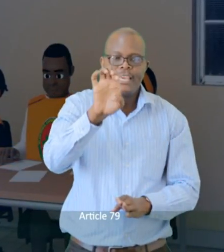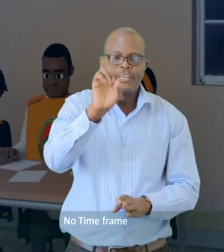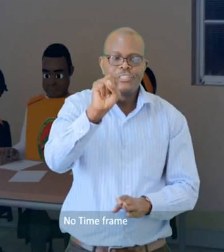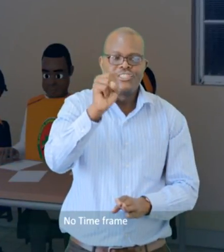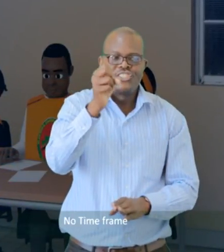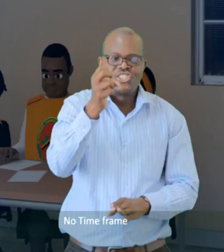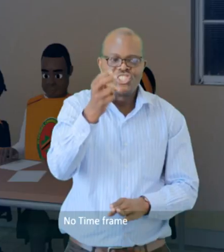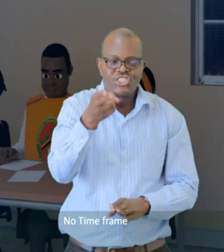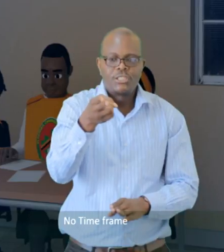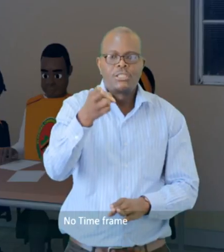No time frame.